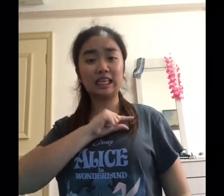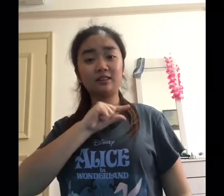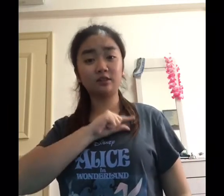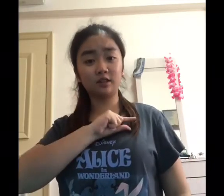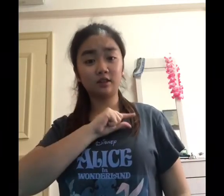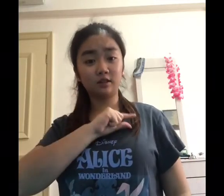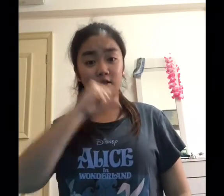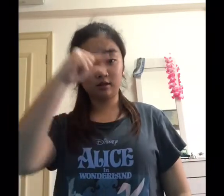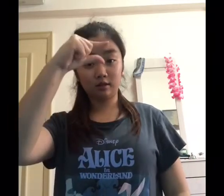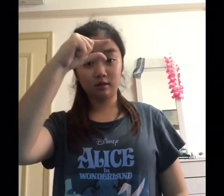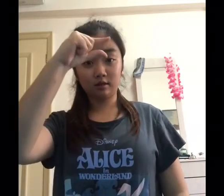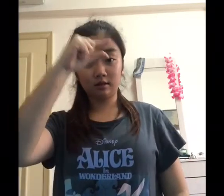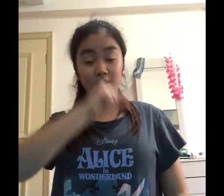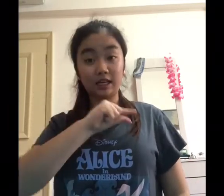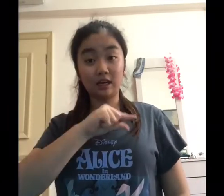Guilt, guilt.